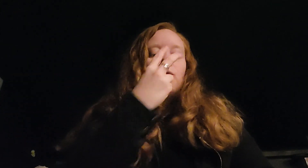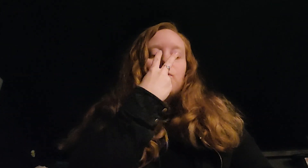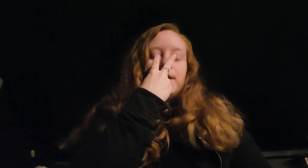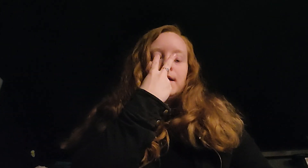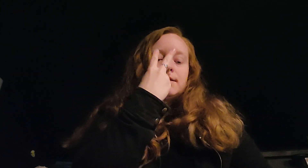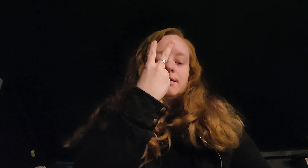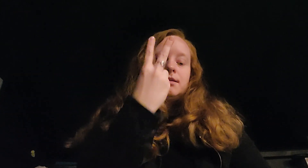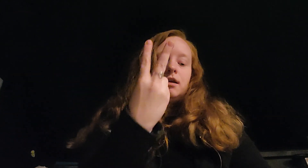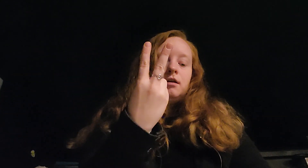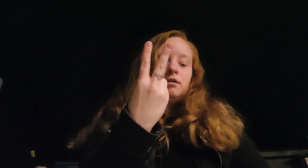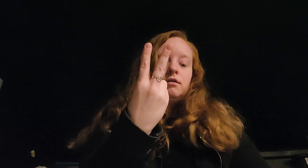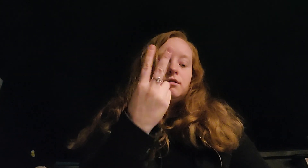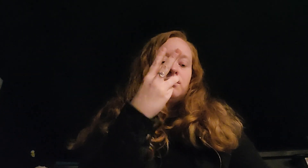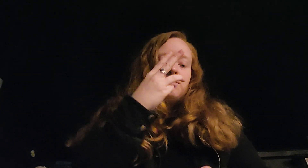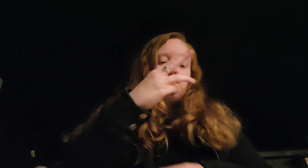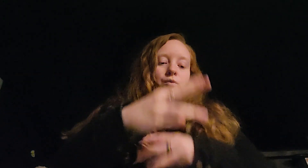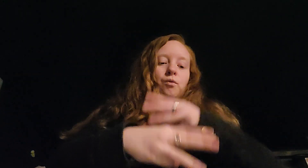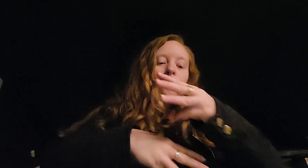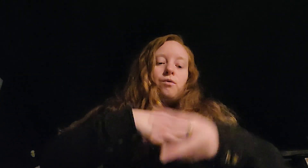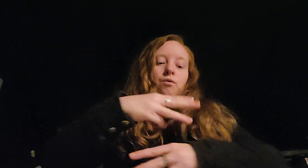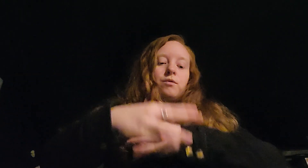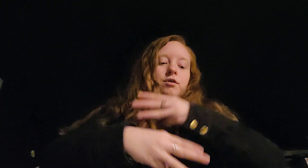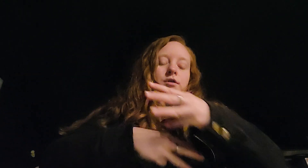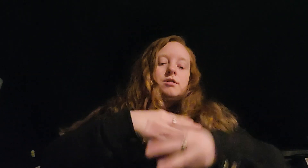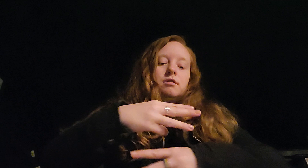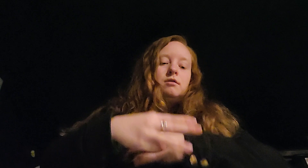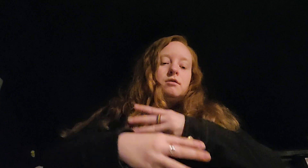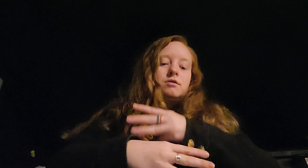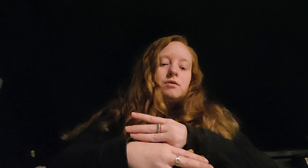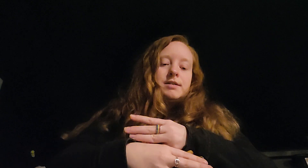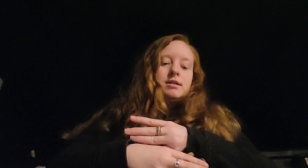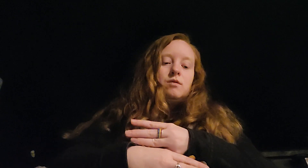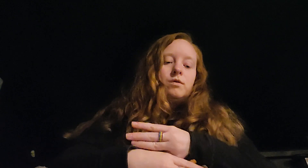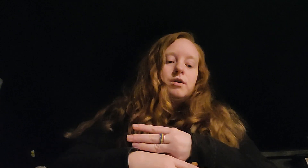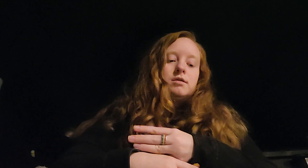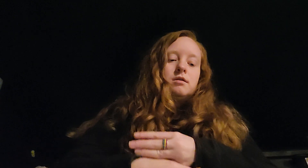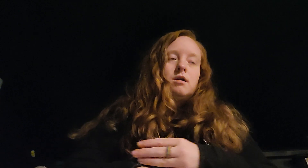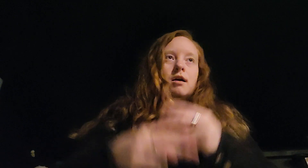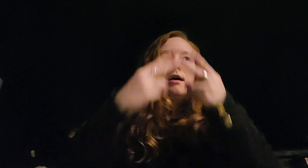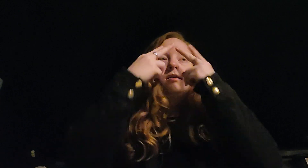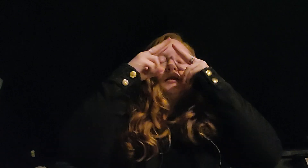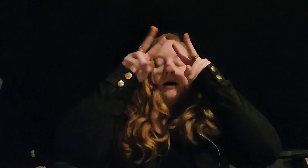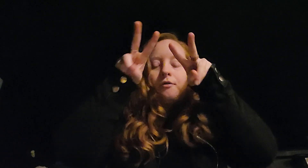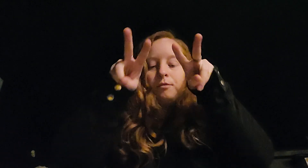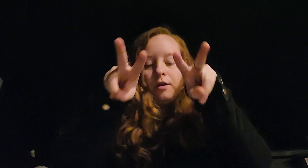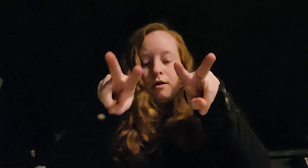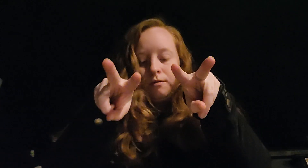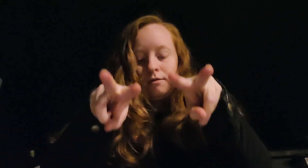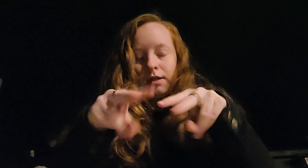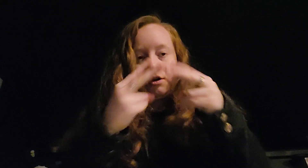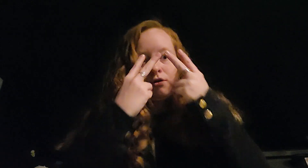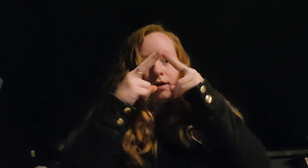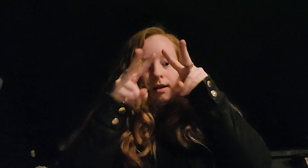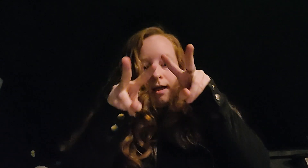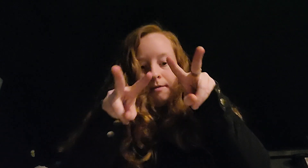We can see the whole world, so see world down below, like you're looking at him.